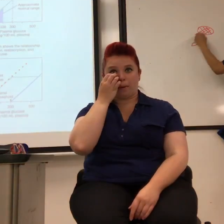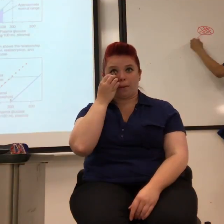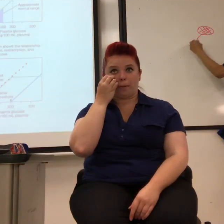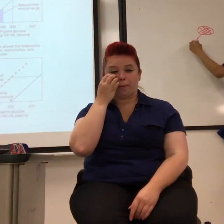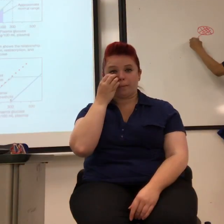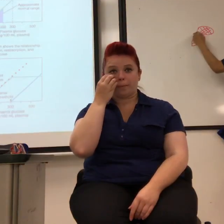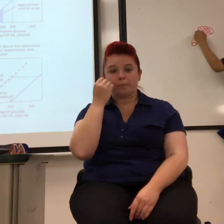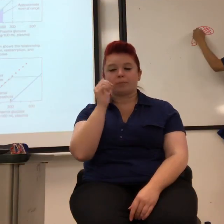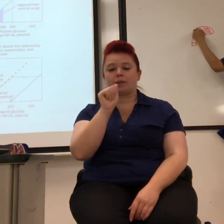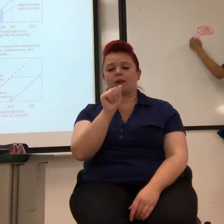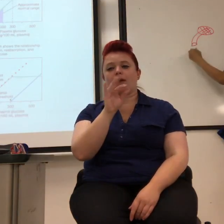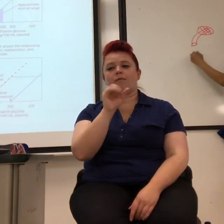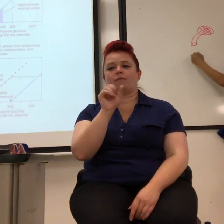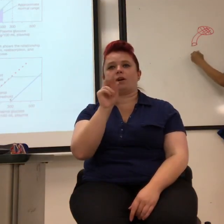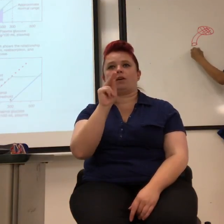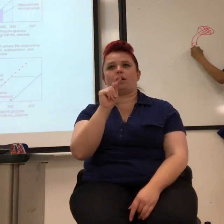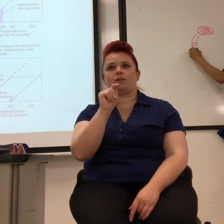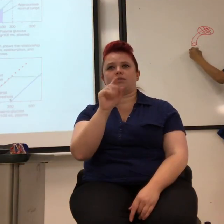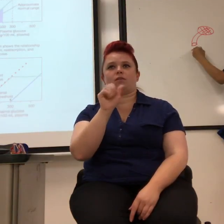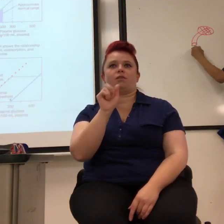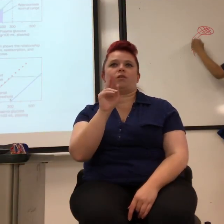Afferent arterial going